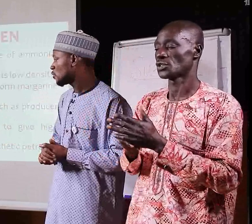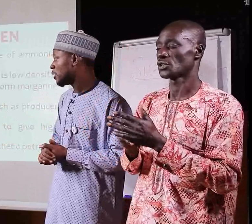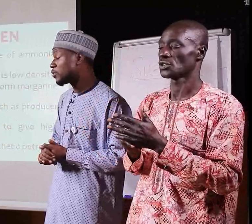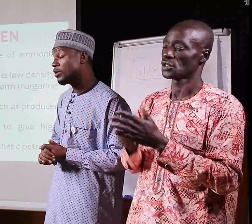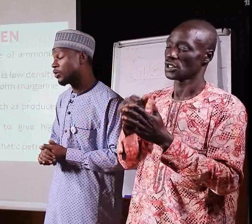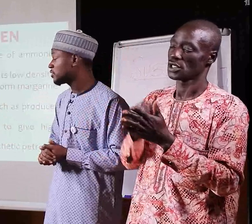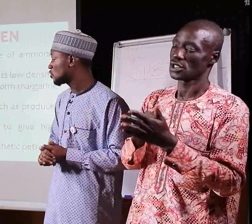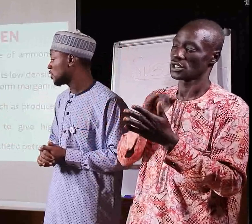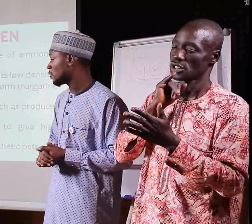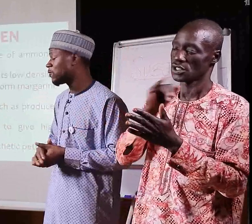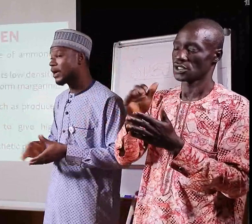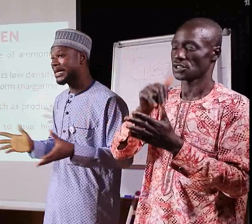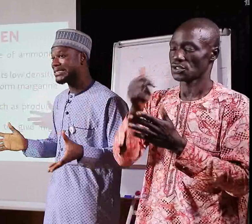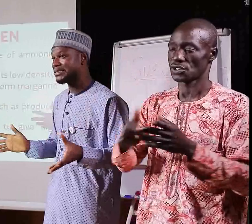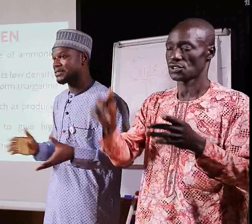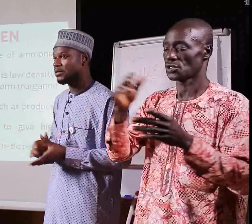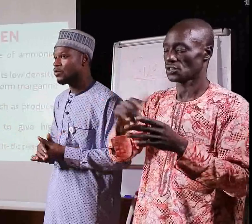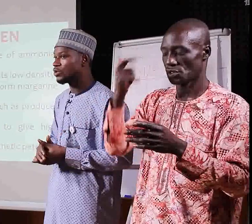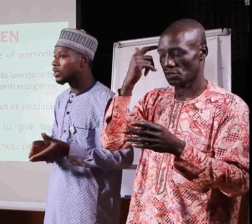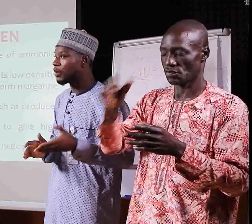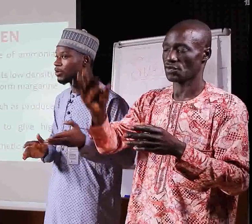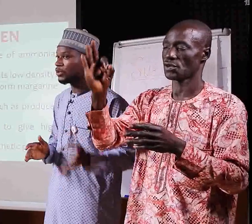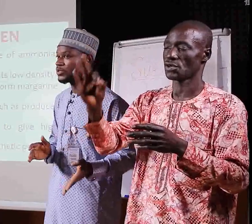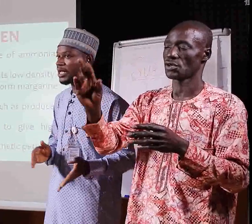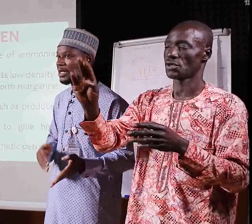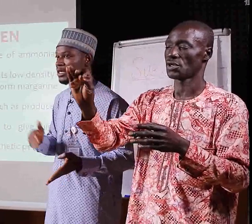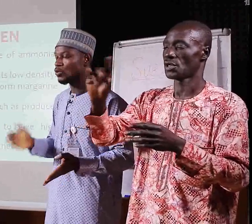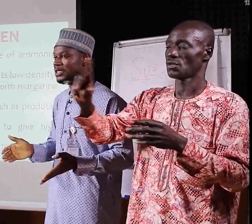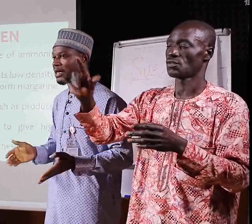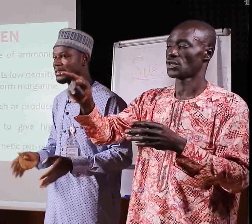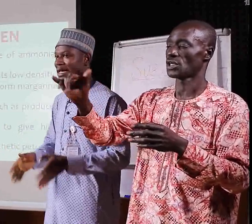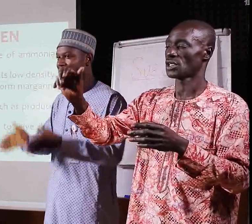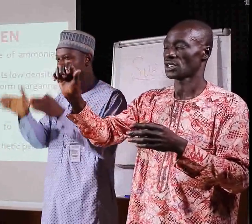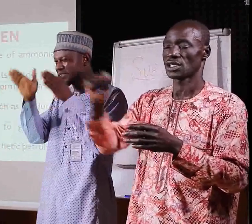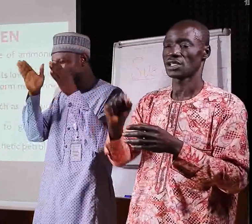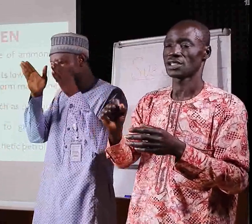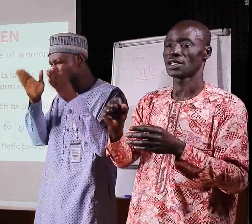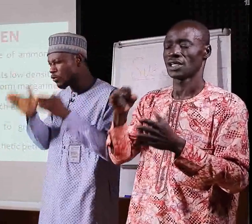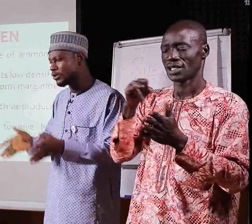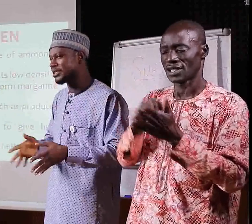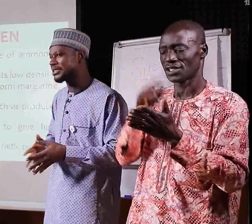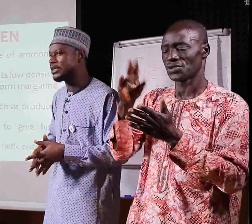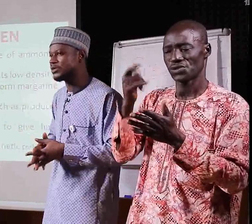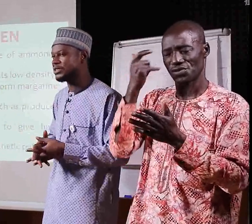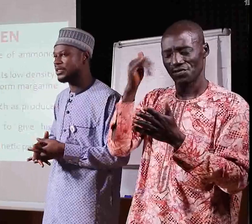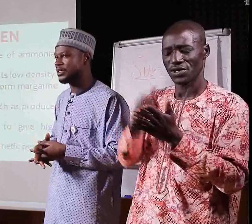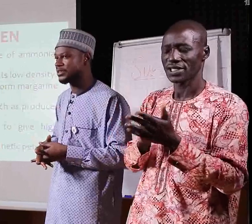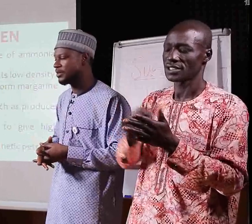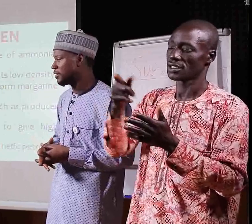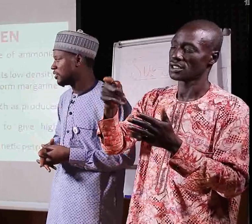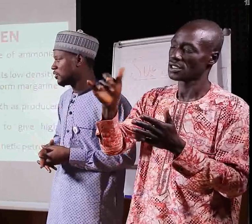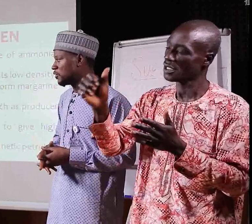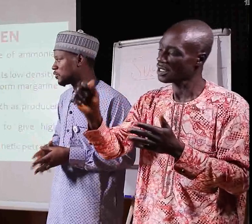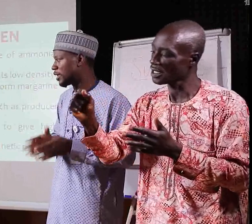It's also a constituent of fuel gases. We talk about producer gas and water gas, and it all contains hydrogen in